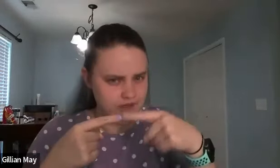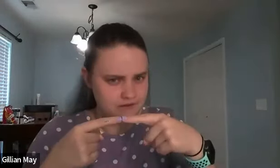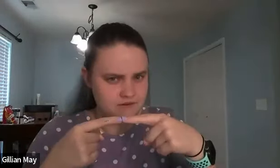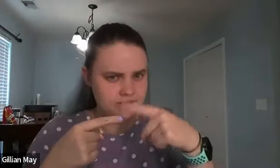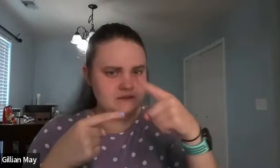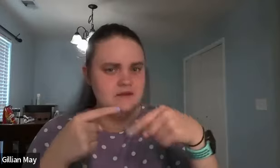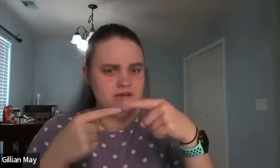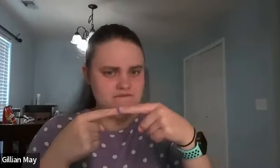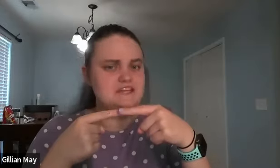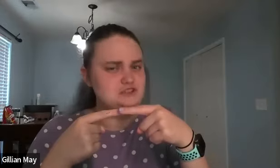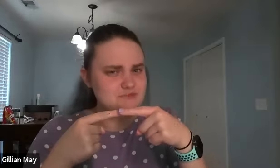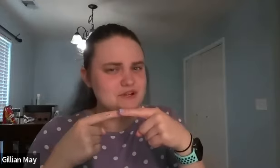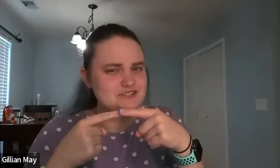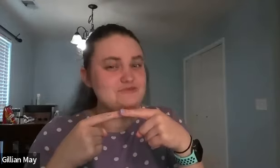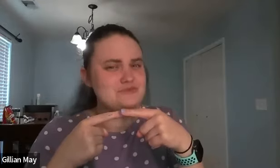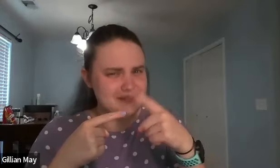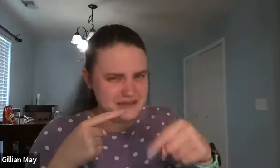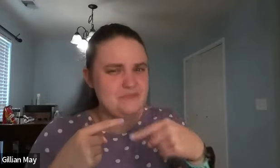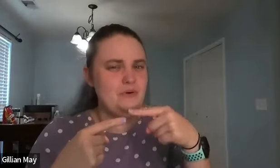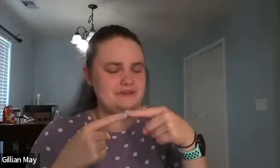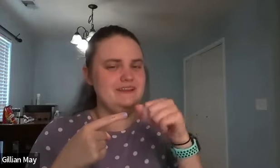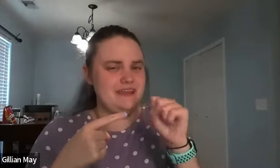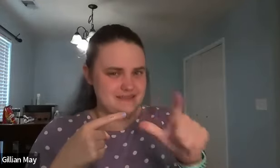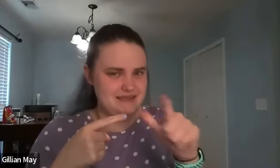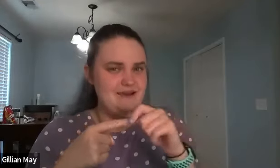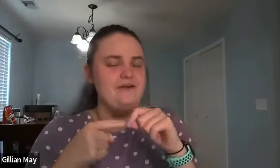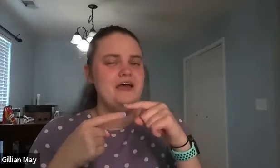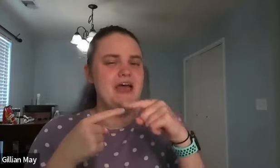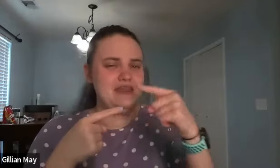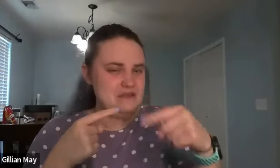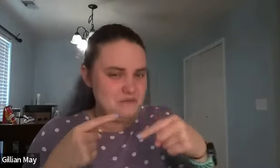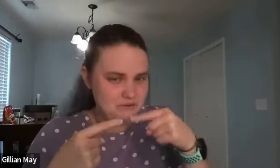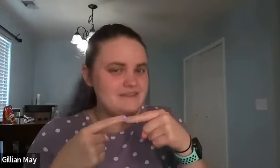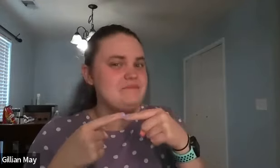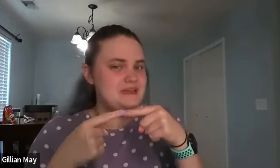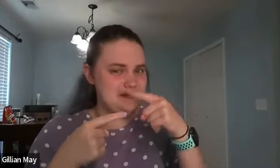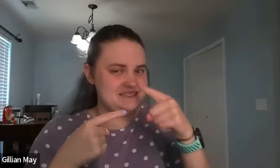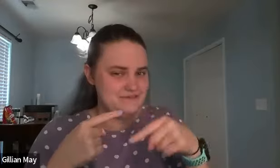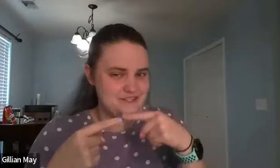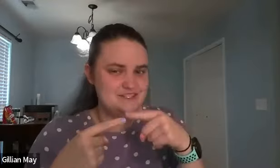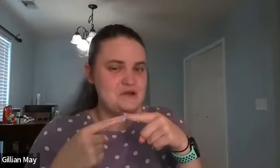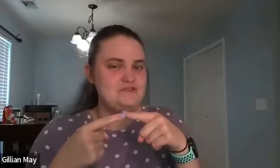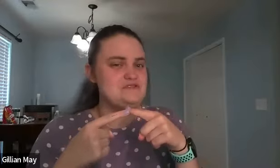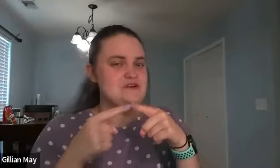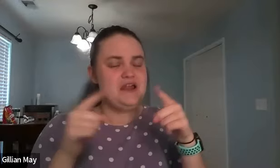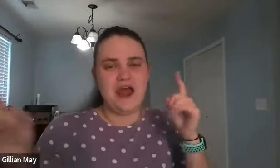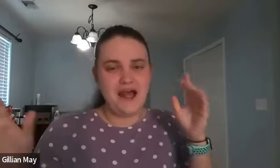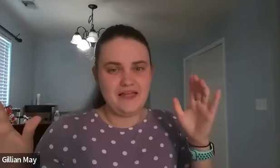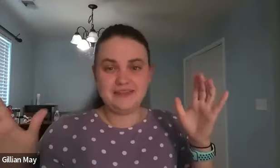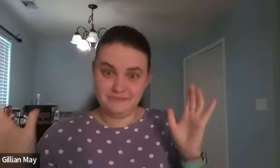when. Facial expressions are really important in ASL and they really make a big difference. So if you're not like